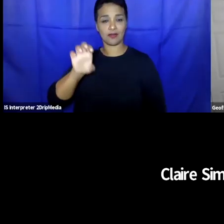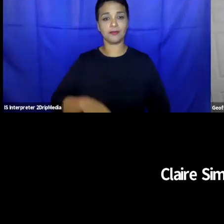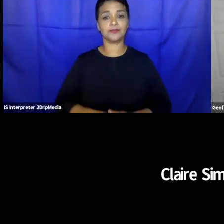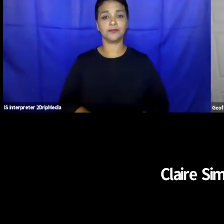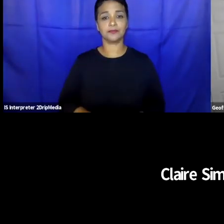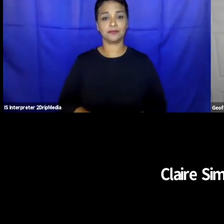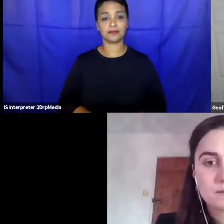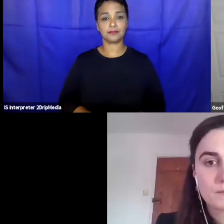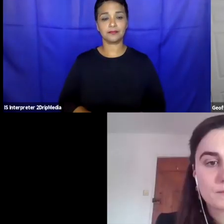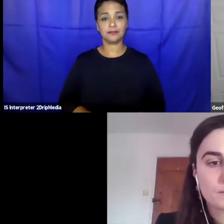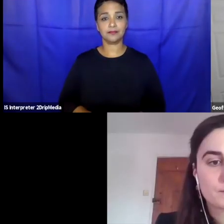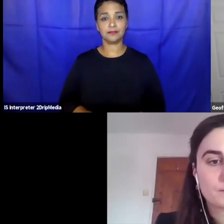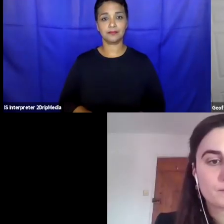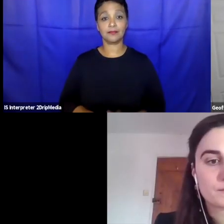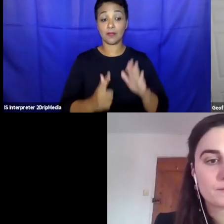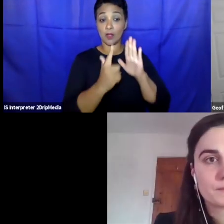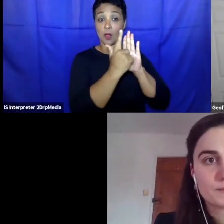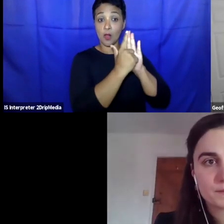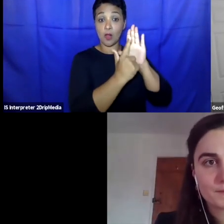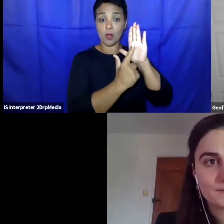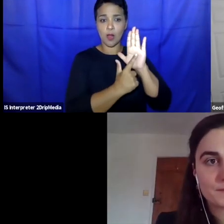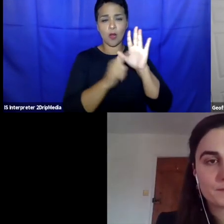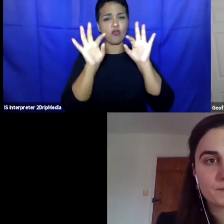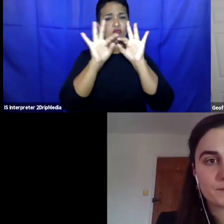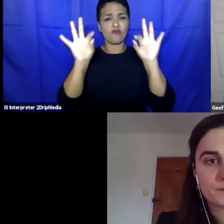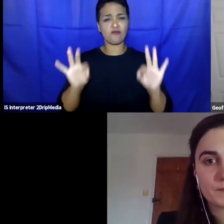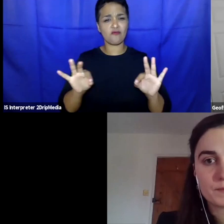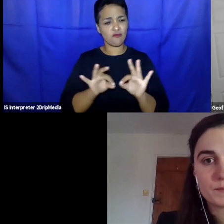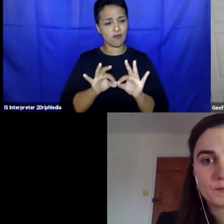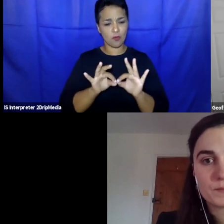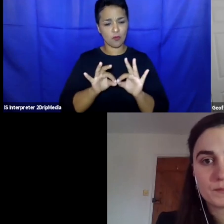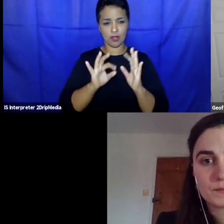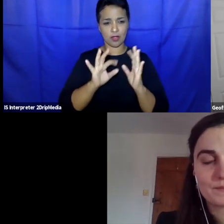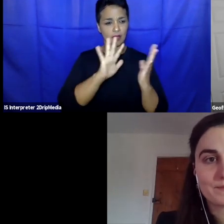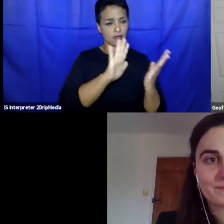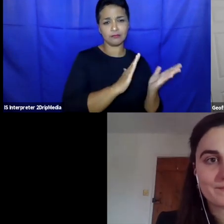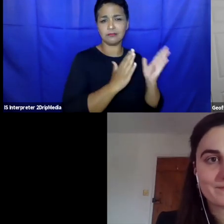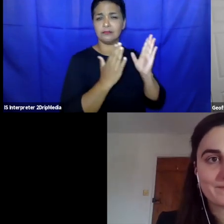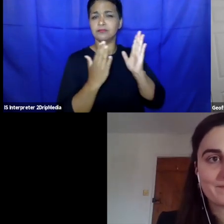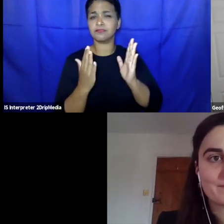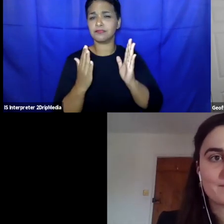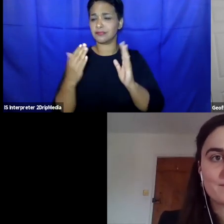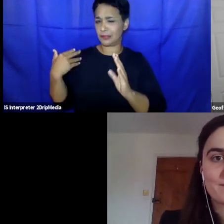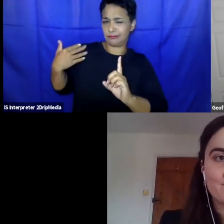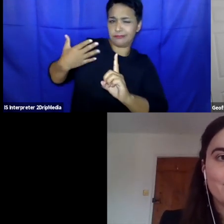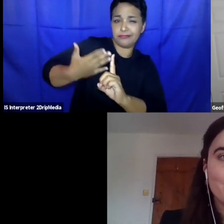displaced persons under international humanitarian law changed in the last 70 years?